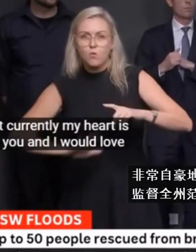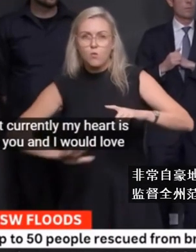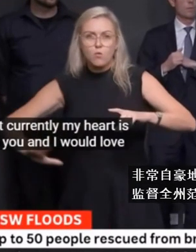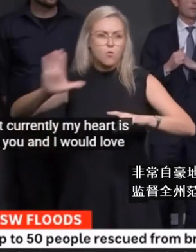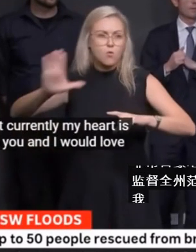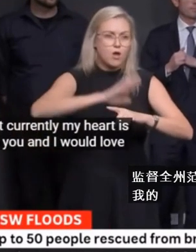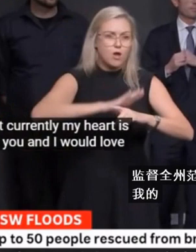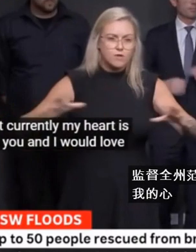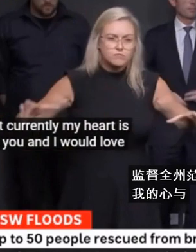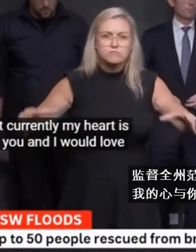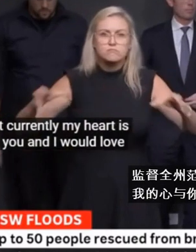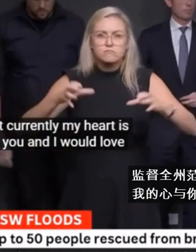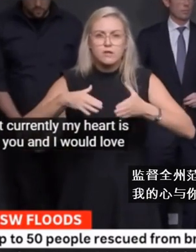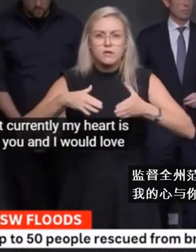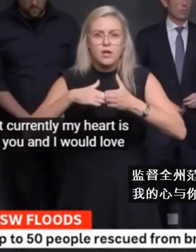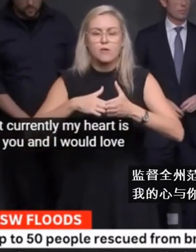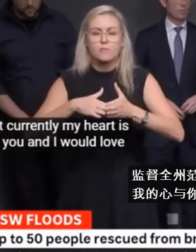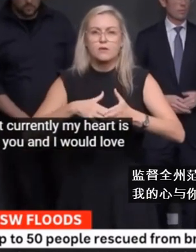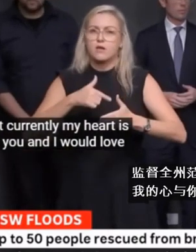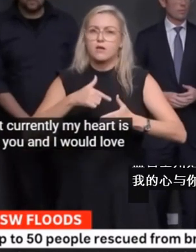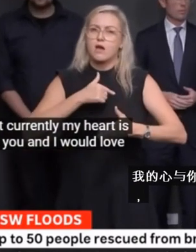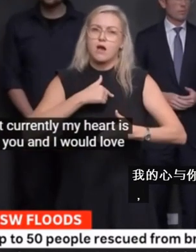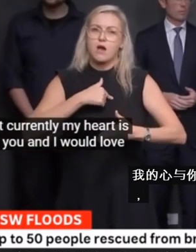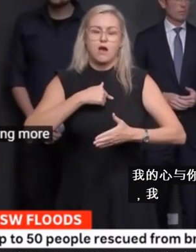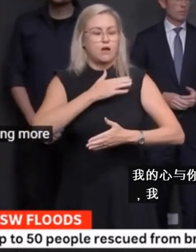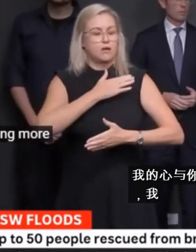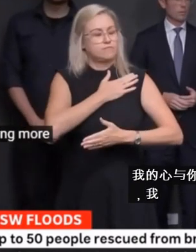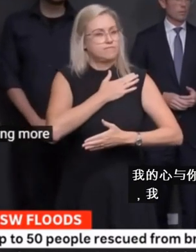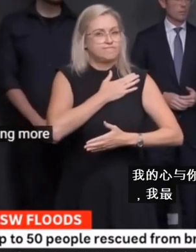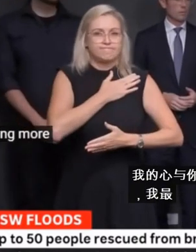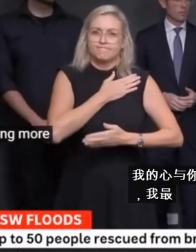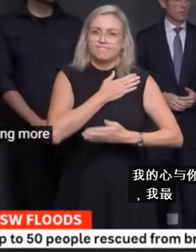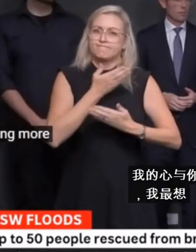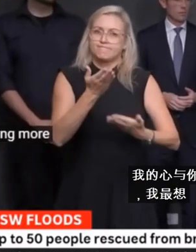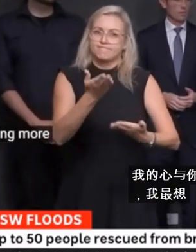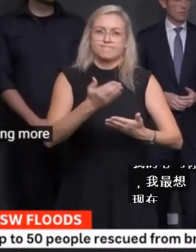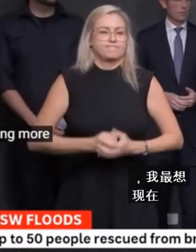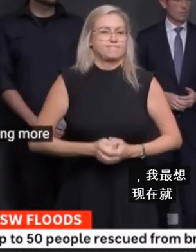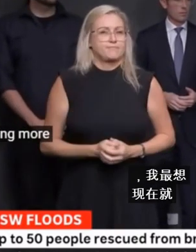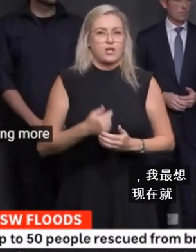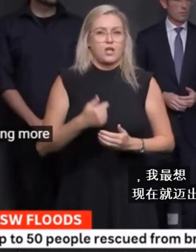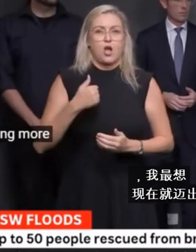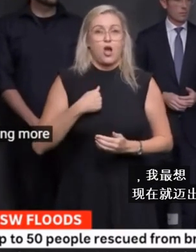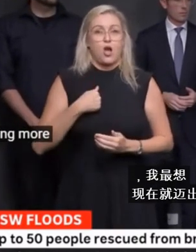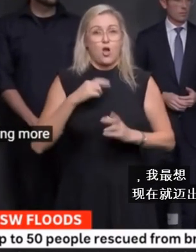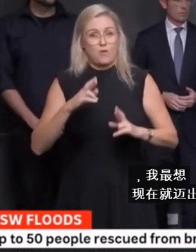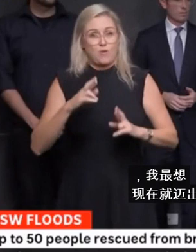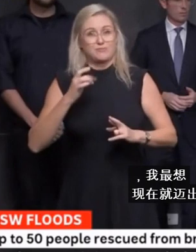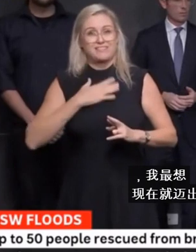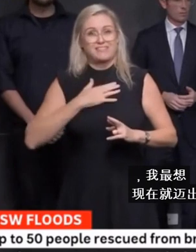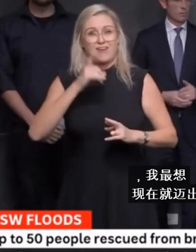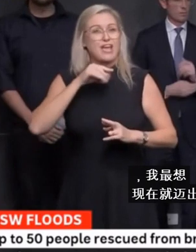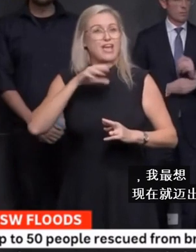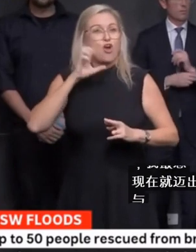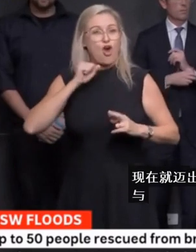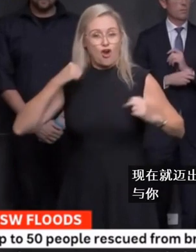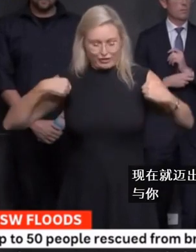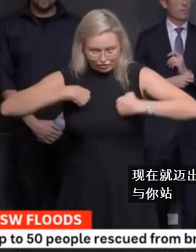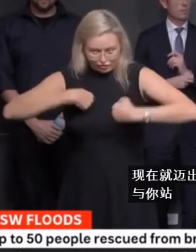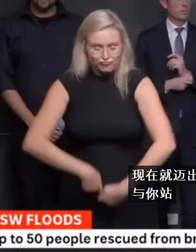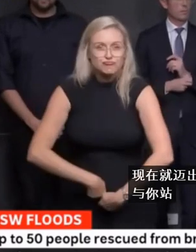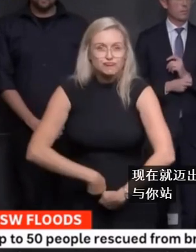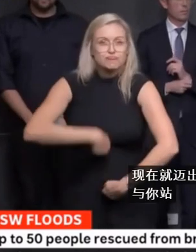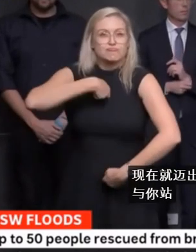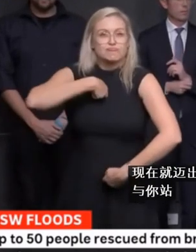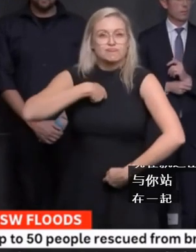currently, my heart is with you. And I would love nothing more than to pull on my orange strides right now and stand